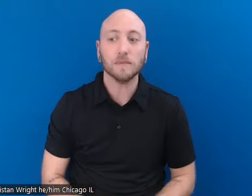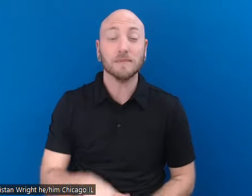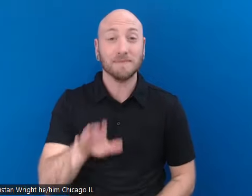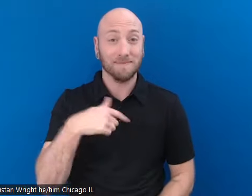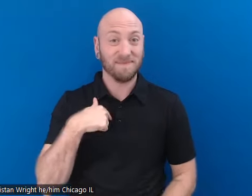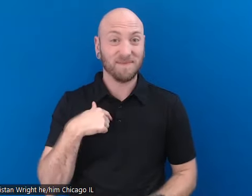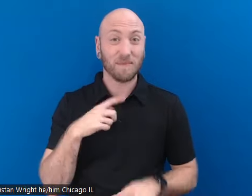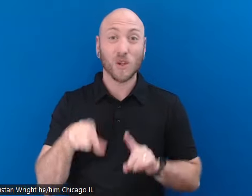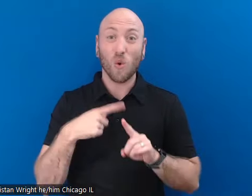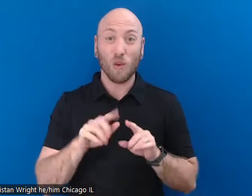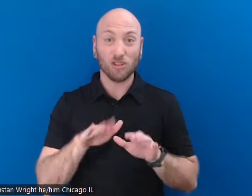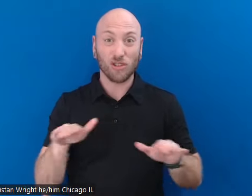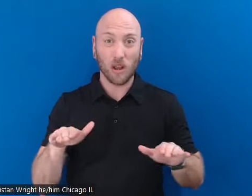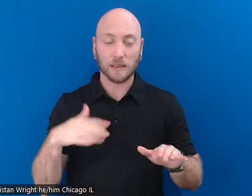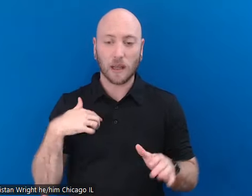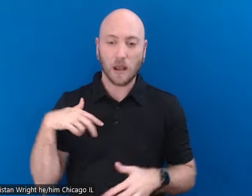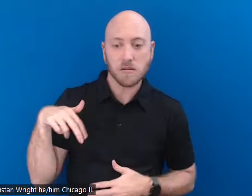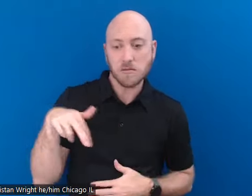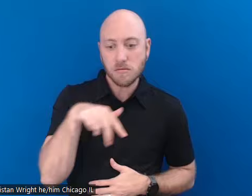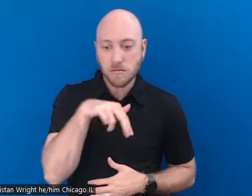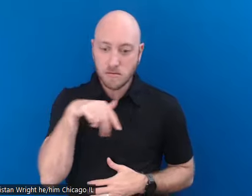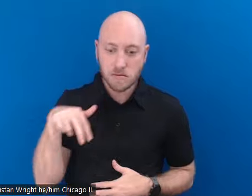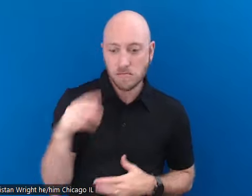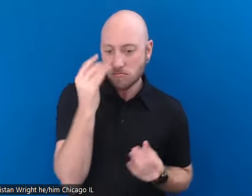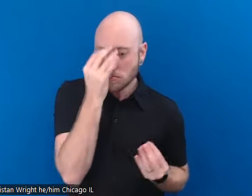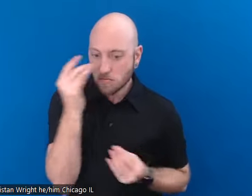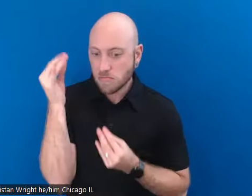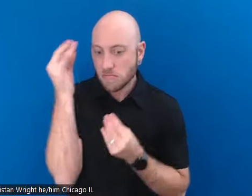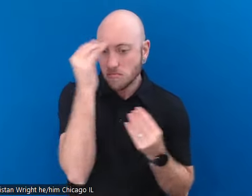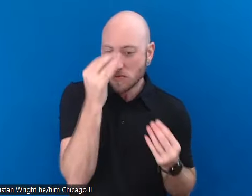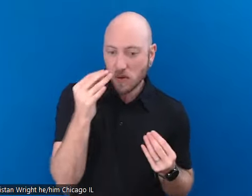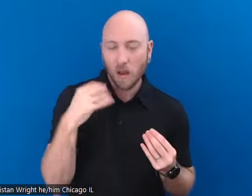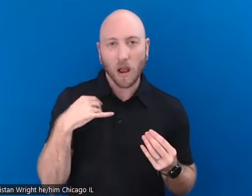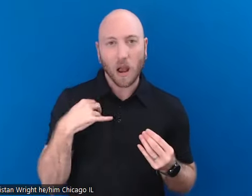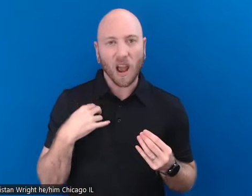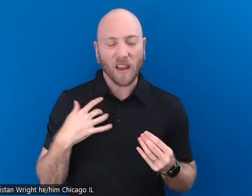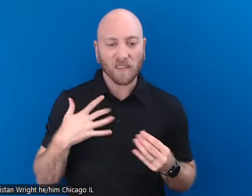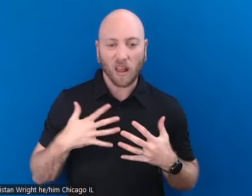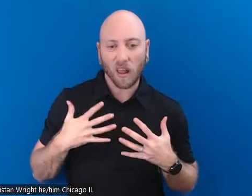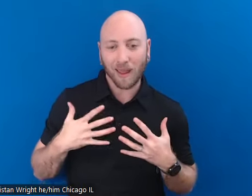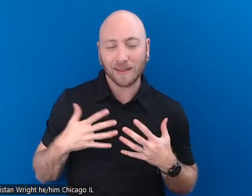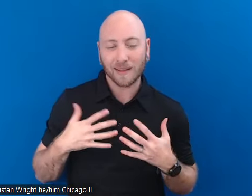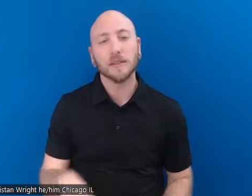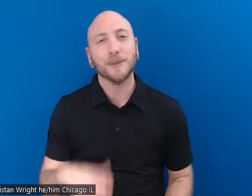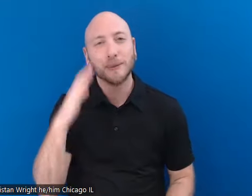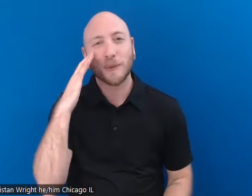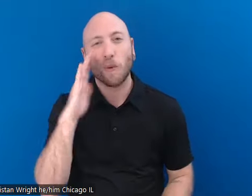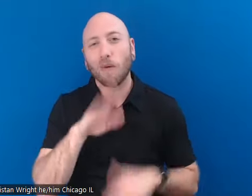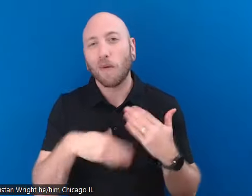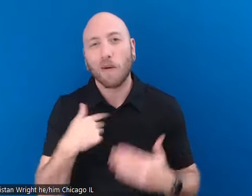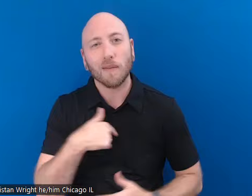overthink. I felt like it's a cliche, but I felt like everybody else had a script to the world that I didn't